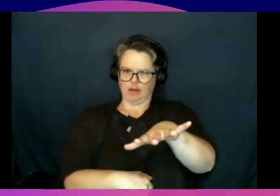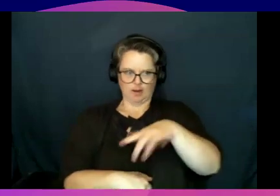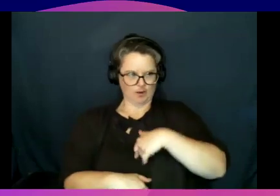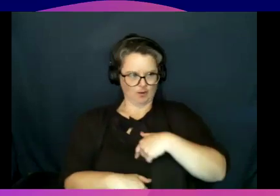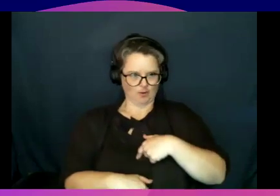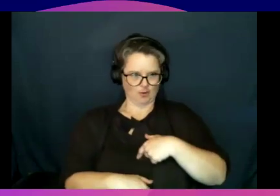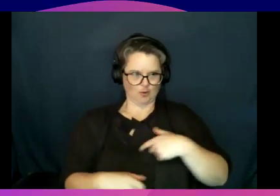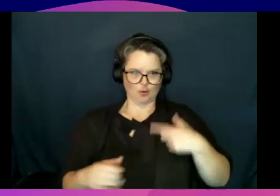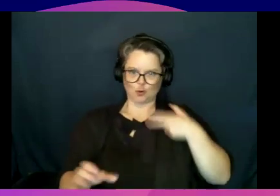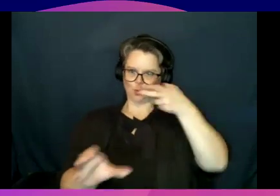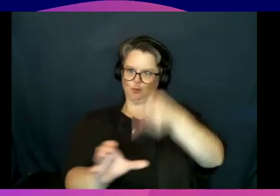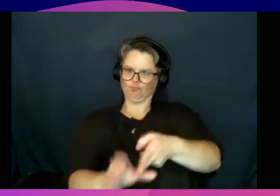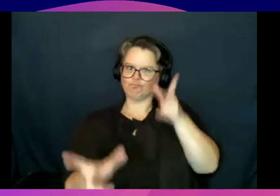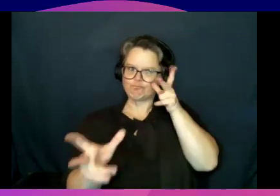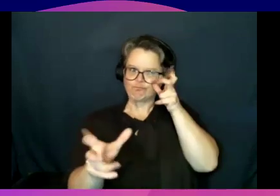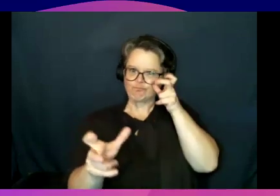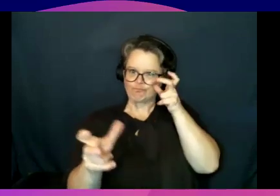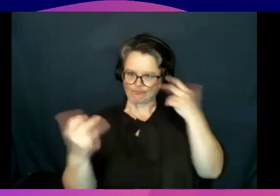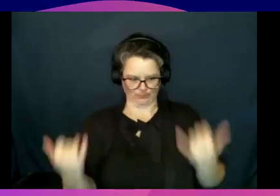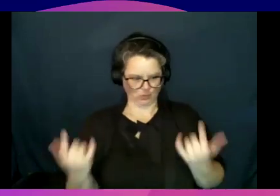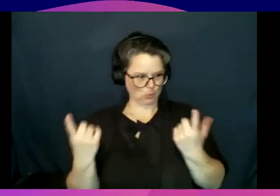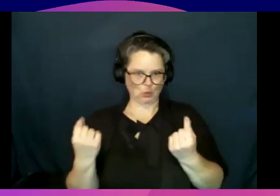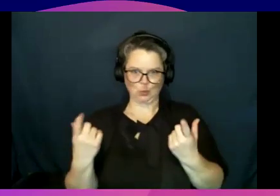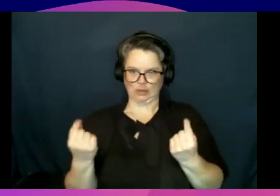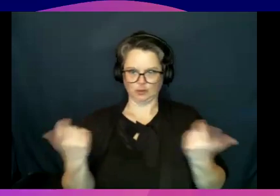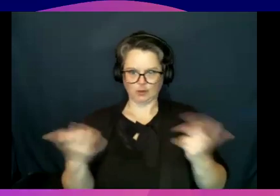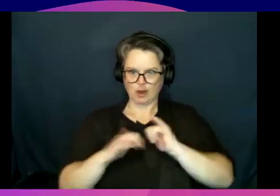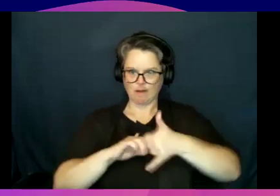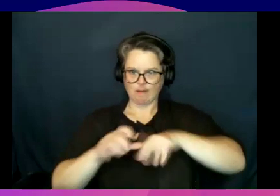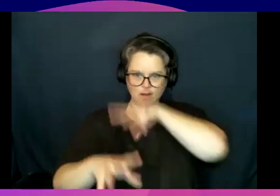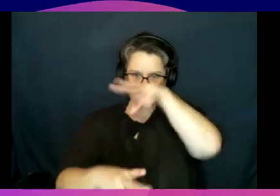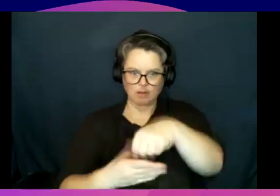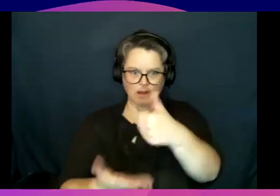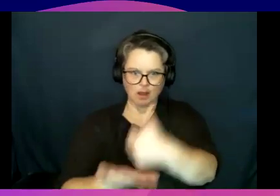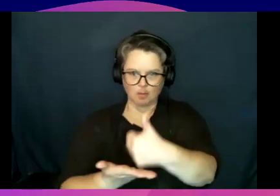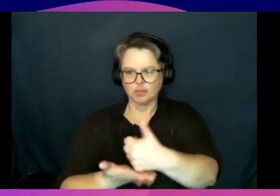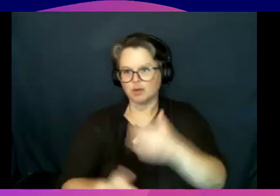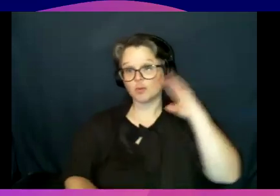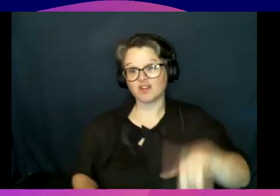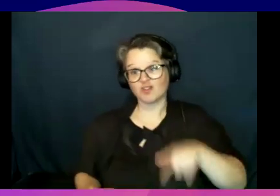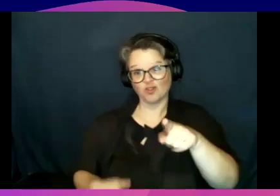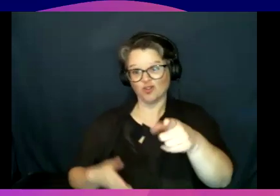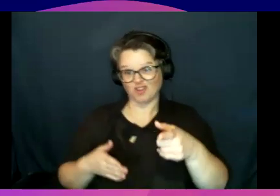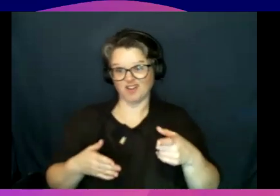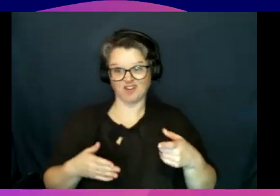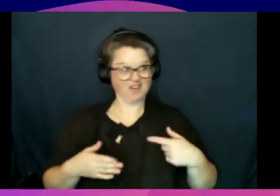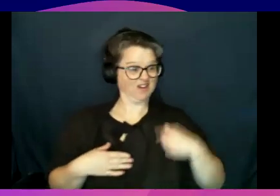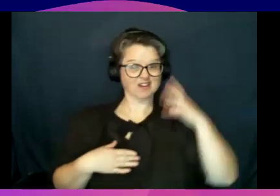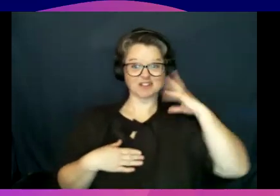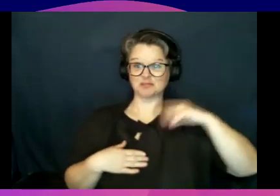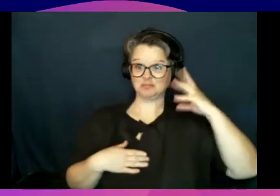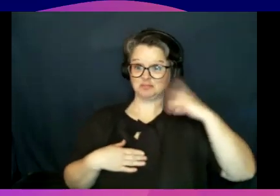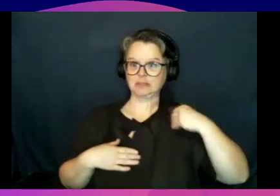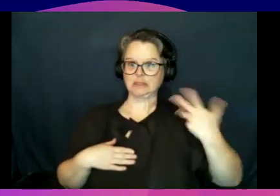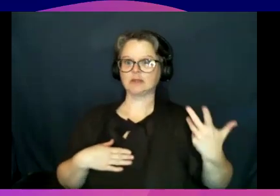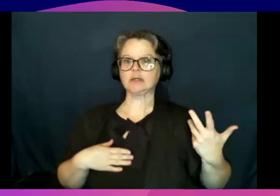know. Many people in our sector do talk about things like vicarious trauma, but we have to talk about it and think about